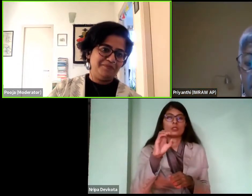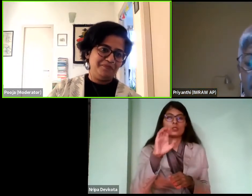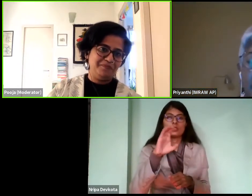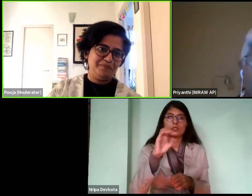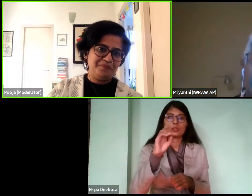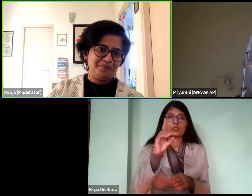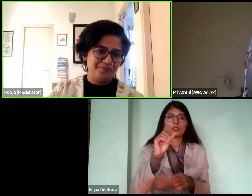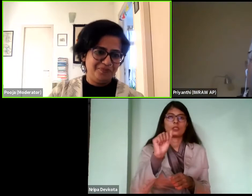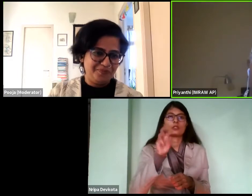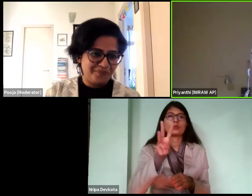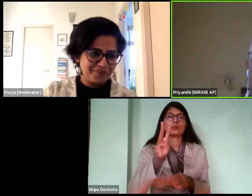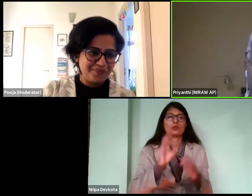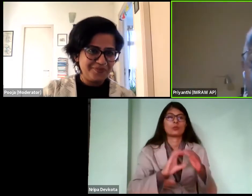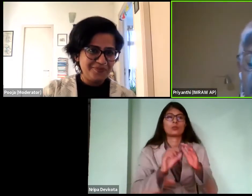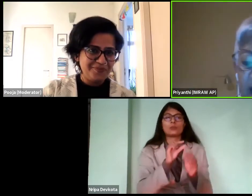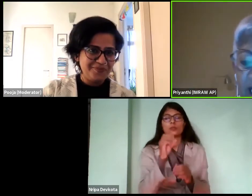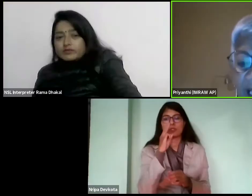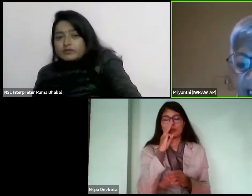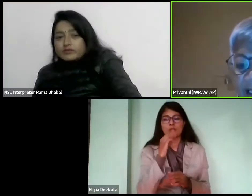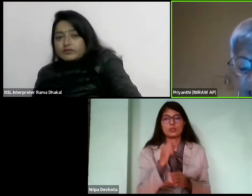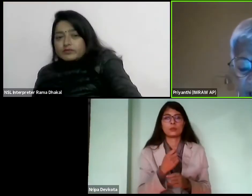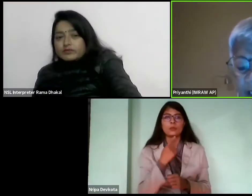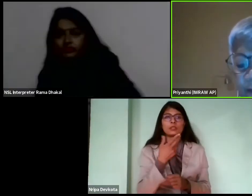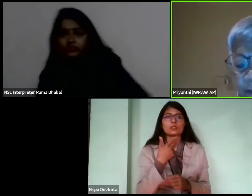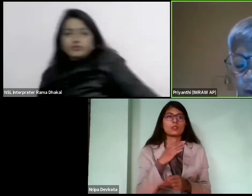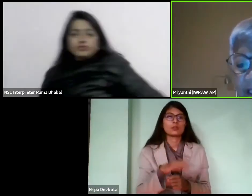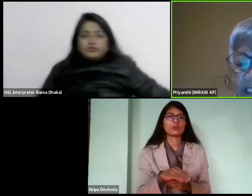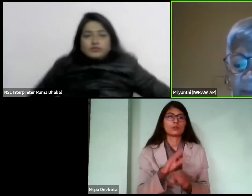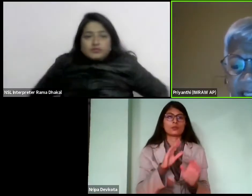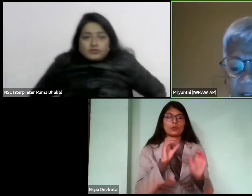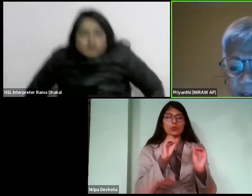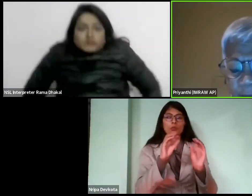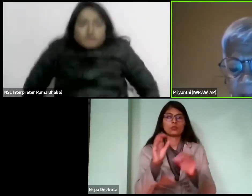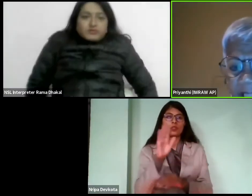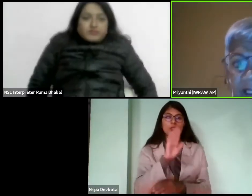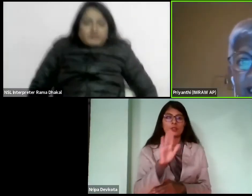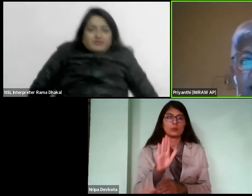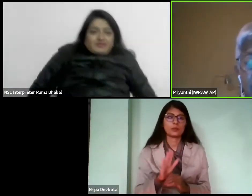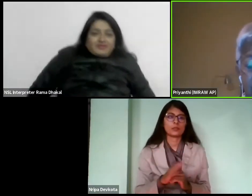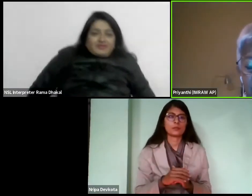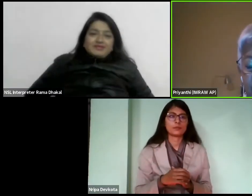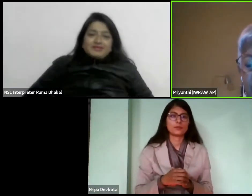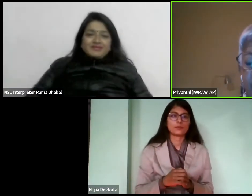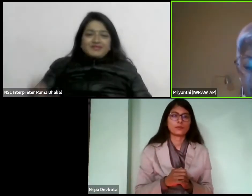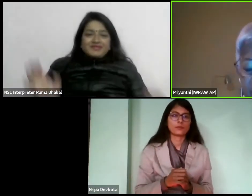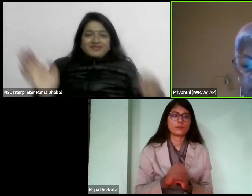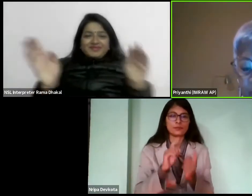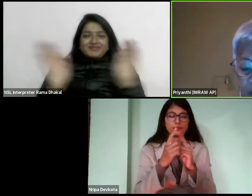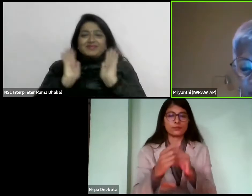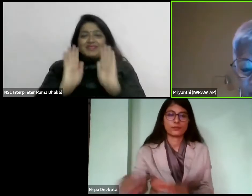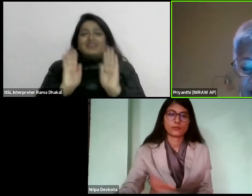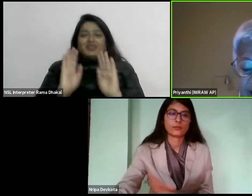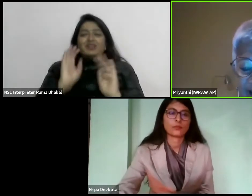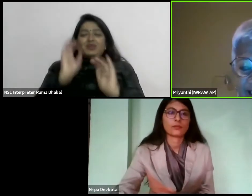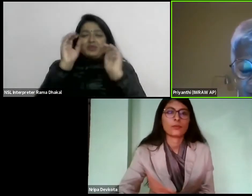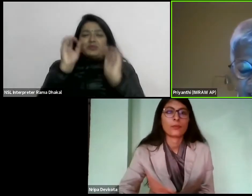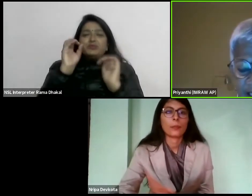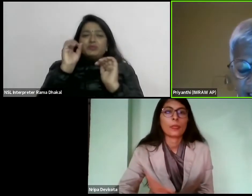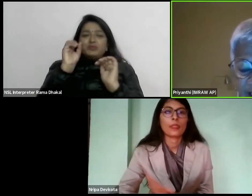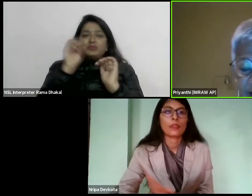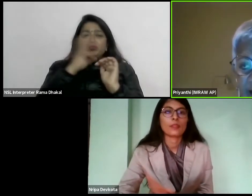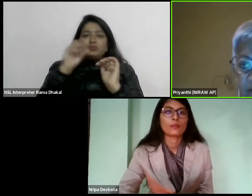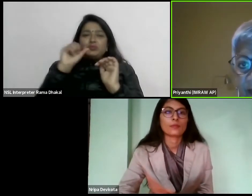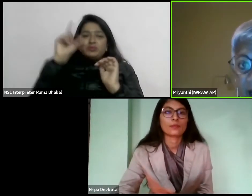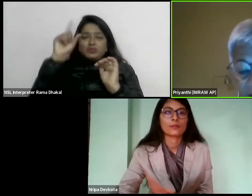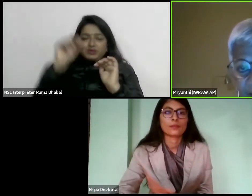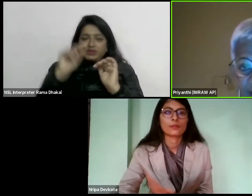Priyanthi. So thank you, Pooja, and thank you to all the speakers who made such very important points in this